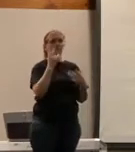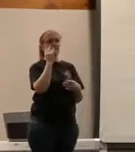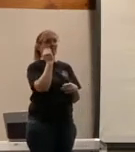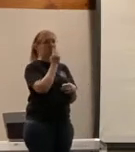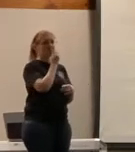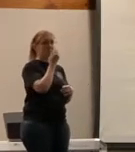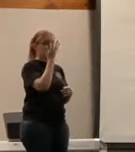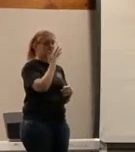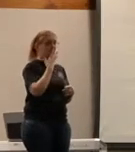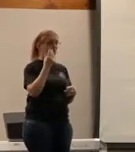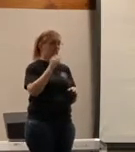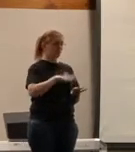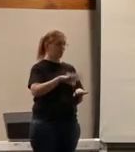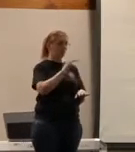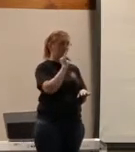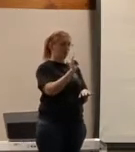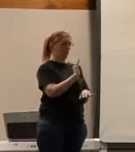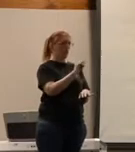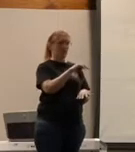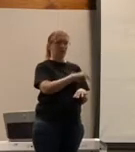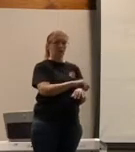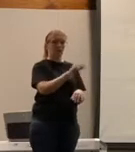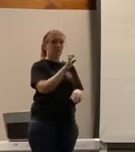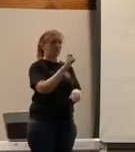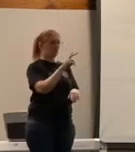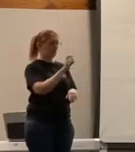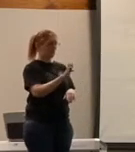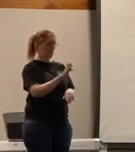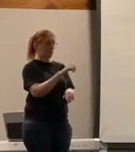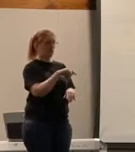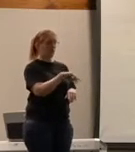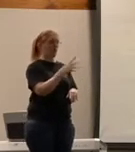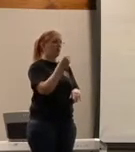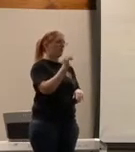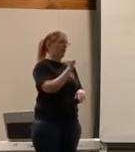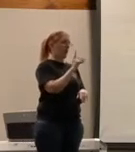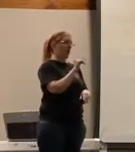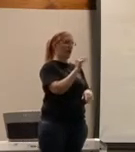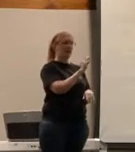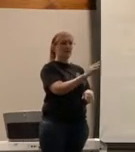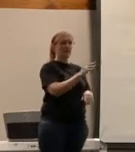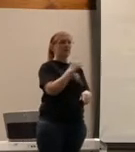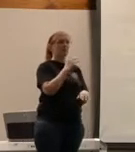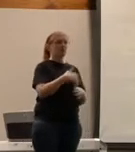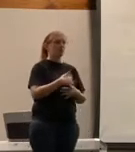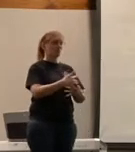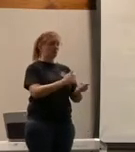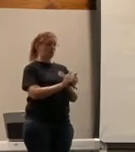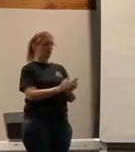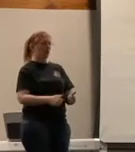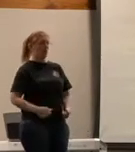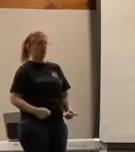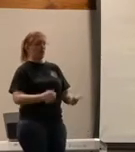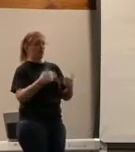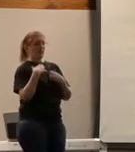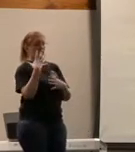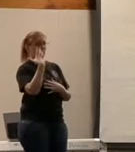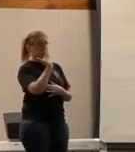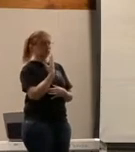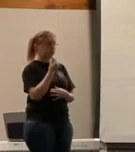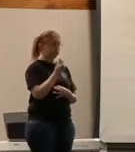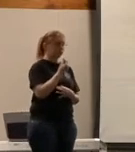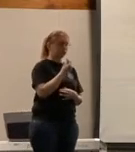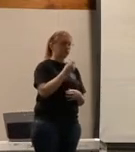before, but not like Eden. Not one that was pregnant with life. Not one that was luxurious. Not one that was had its